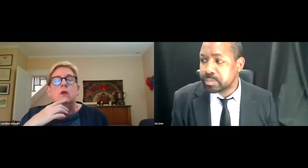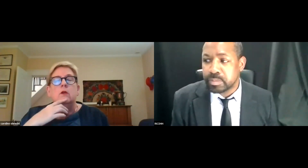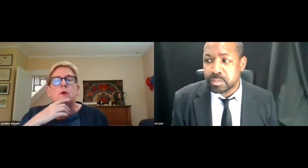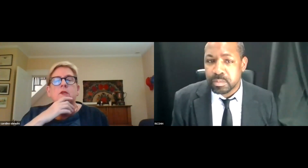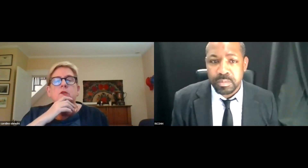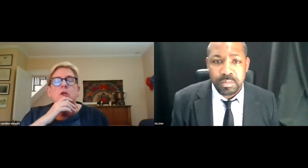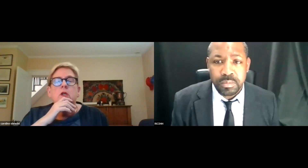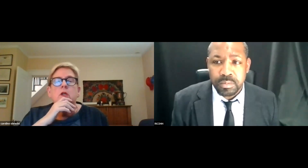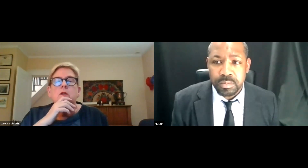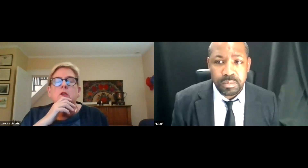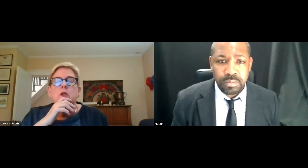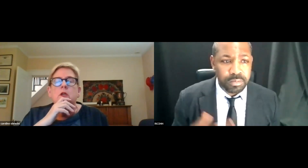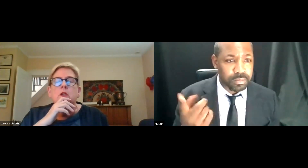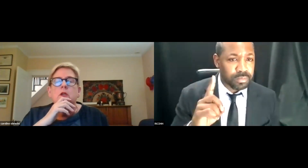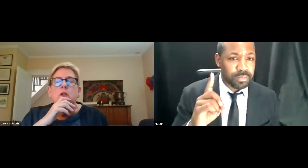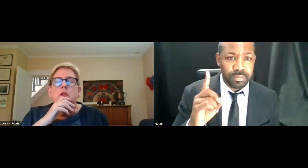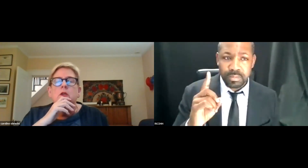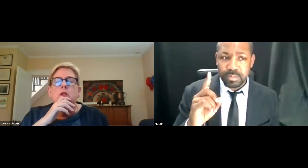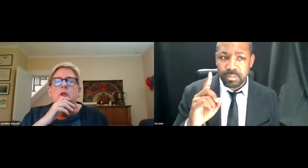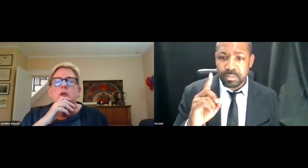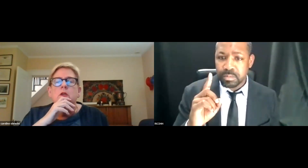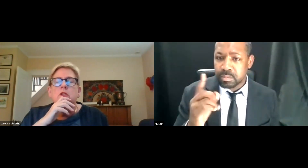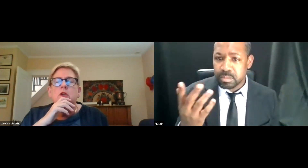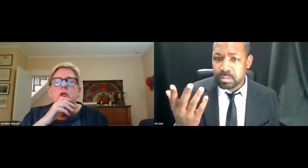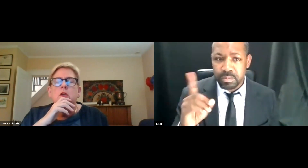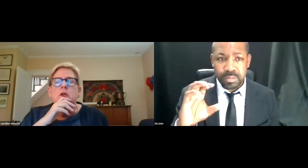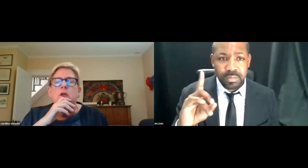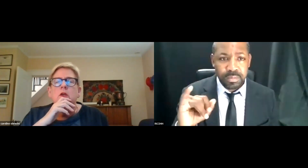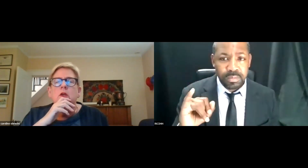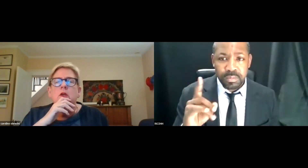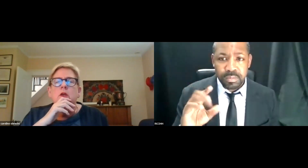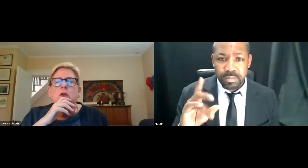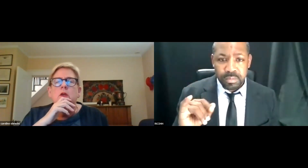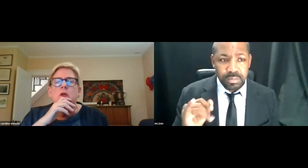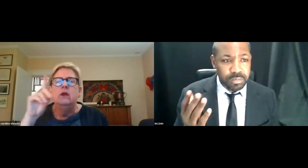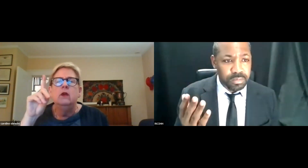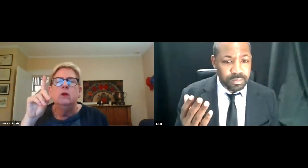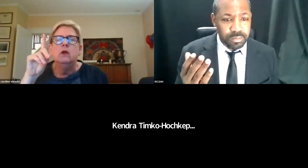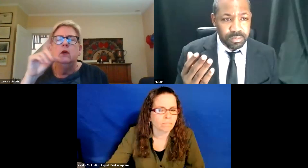moment, we need the interpreter, the CDI, to come on screen. Sorry.